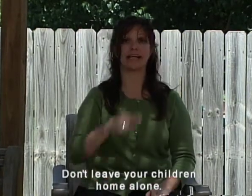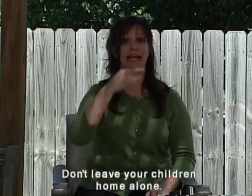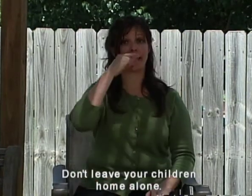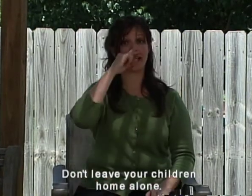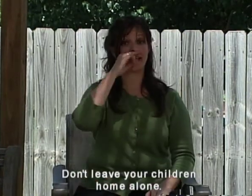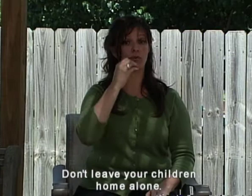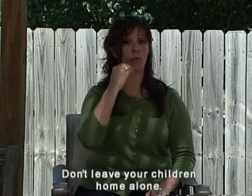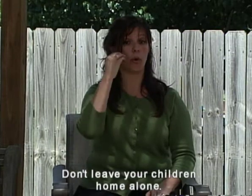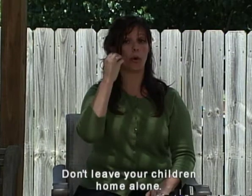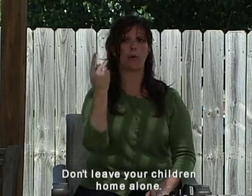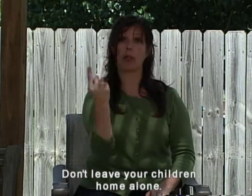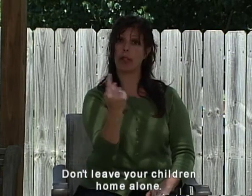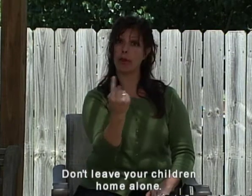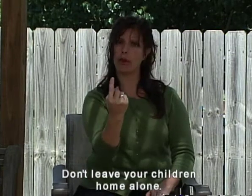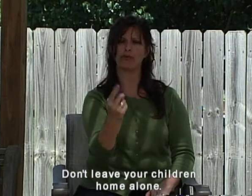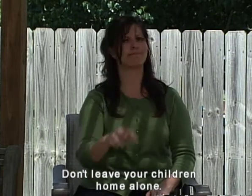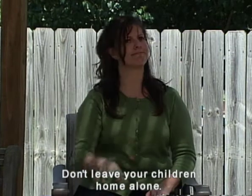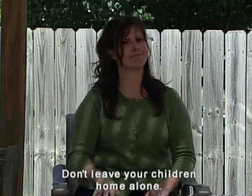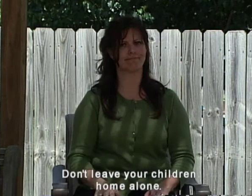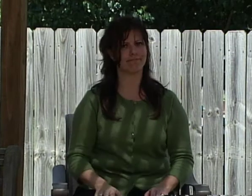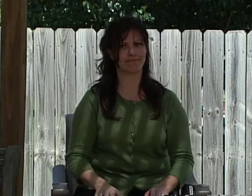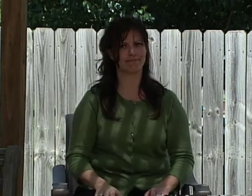Don't leave your children home alone.